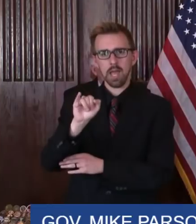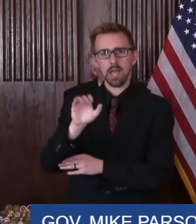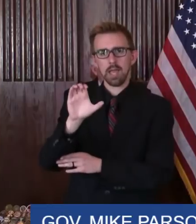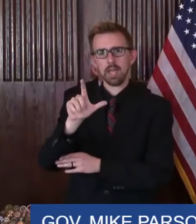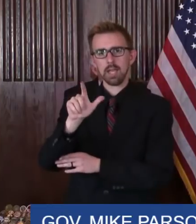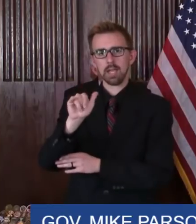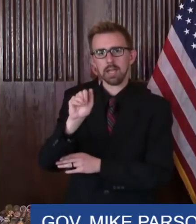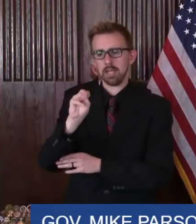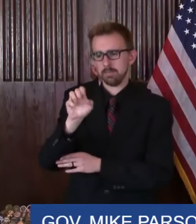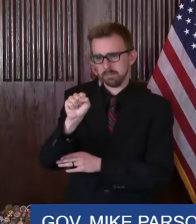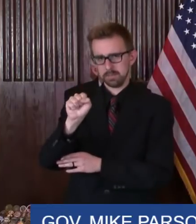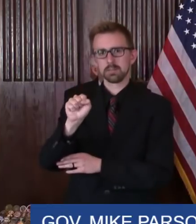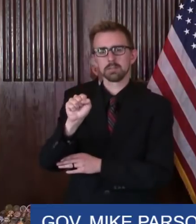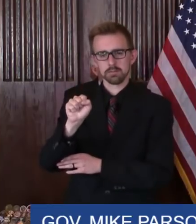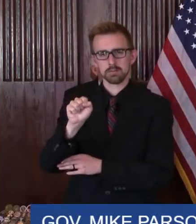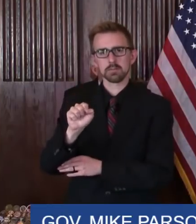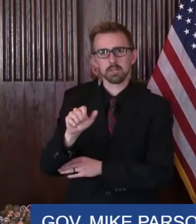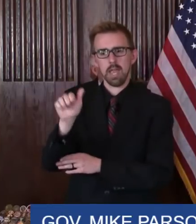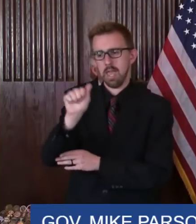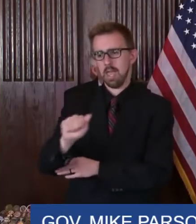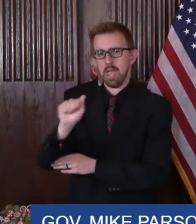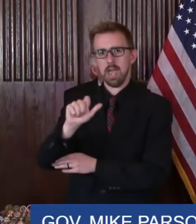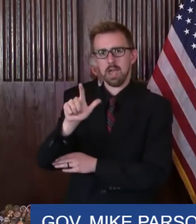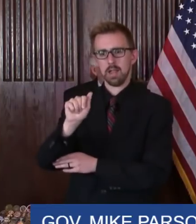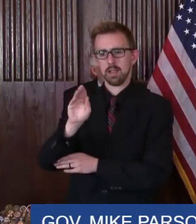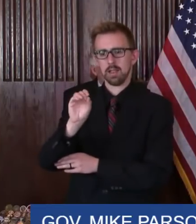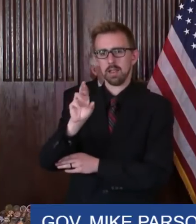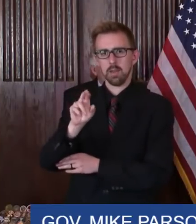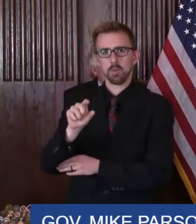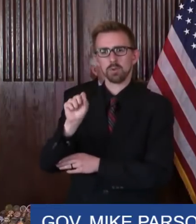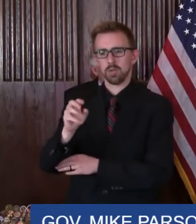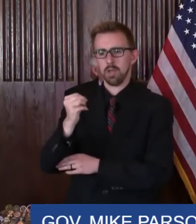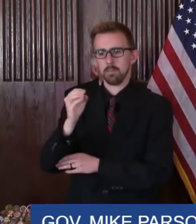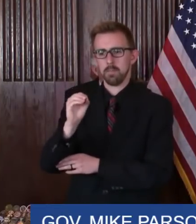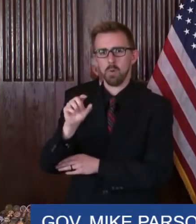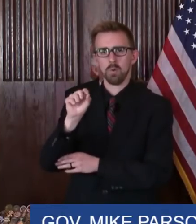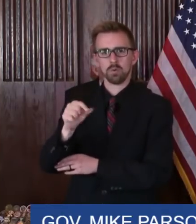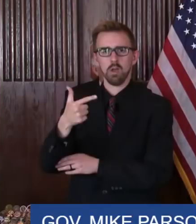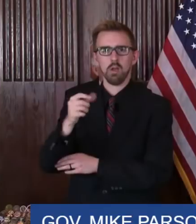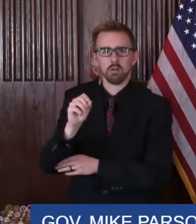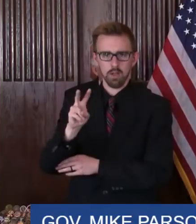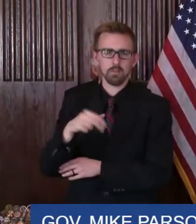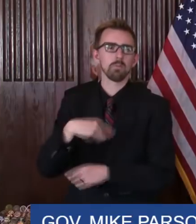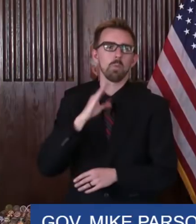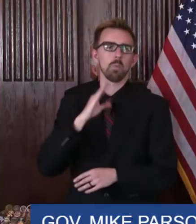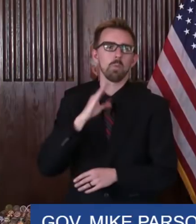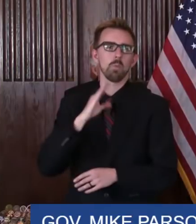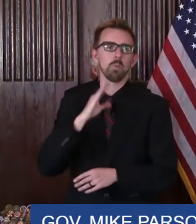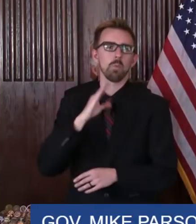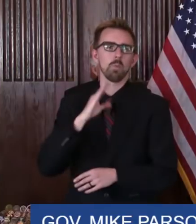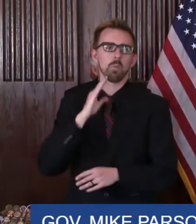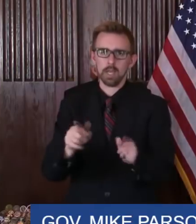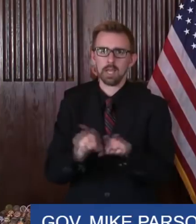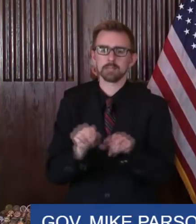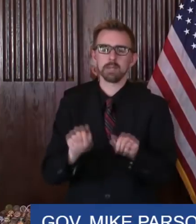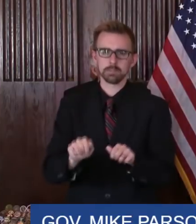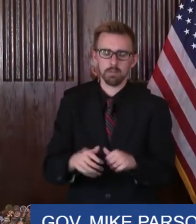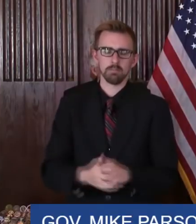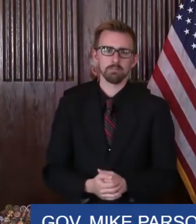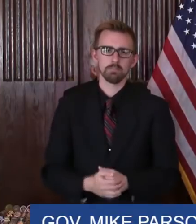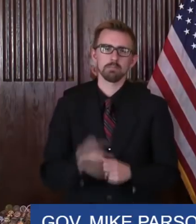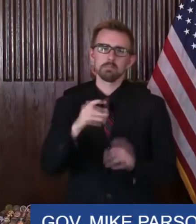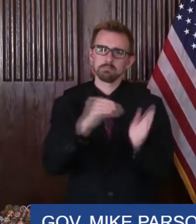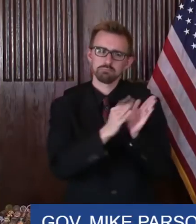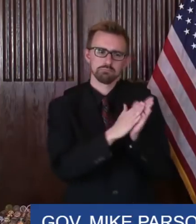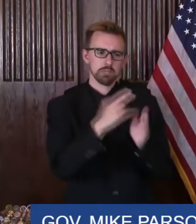esuiclaims, C-L-A-I-M-S, at labor.mo.gov, and we'll respond to you as quickly as possible. Please include your name